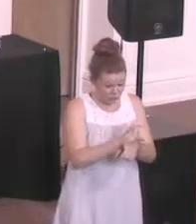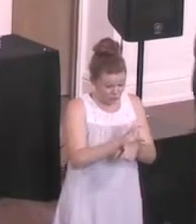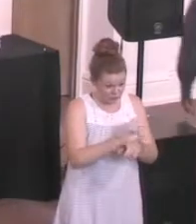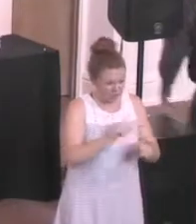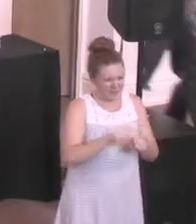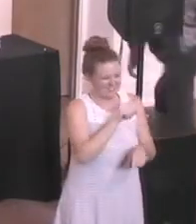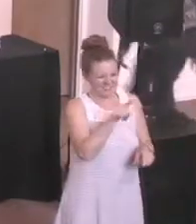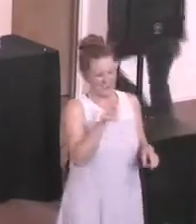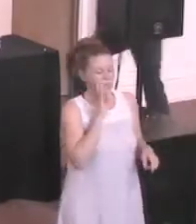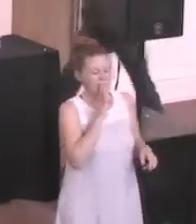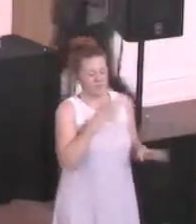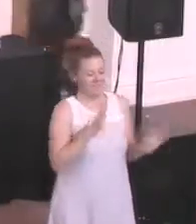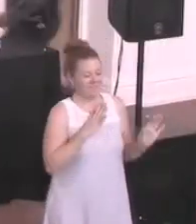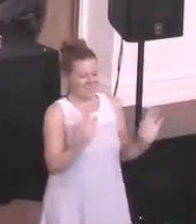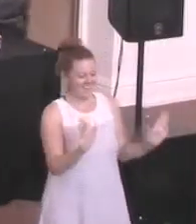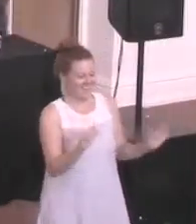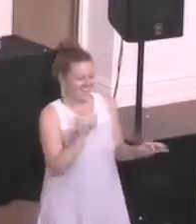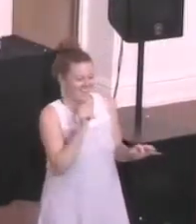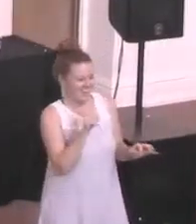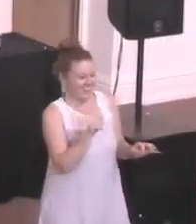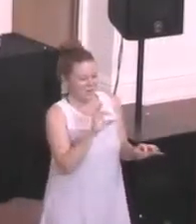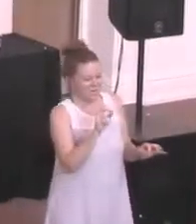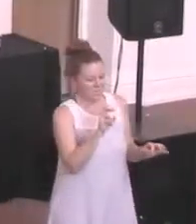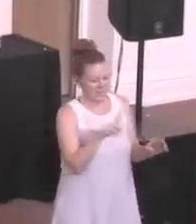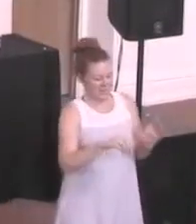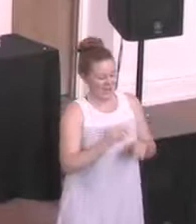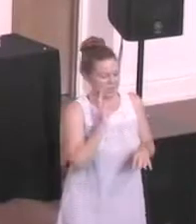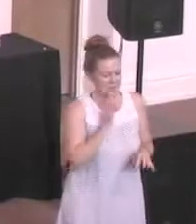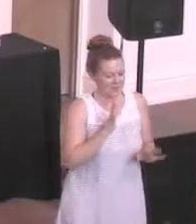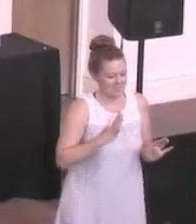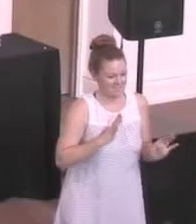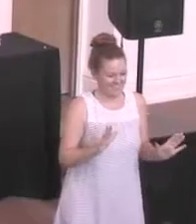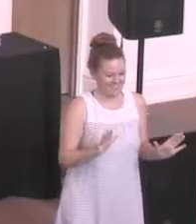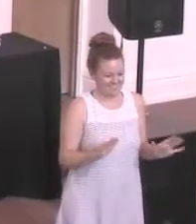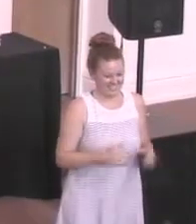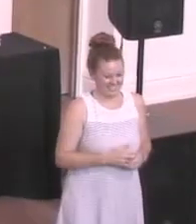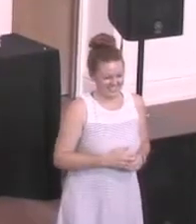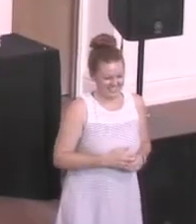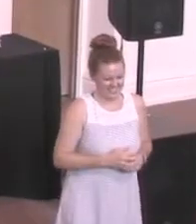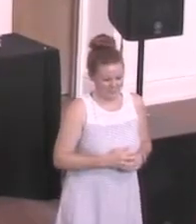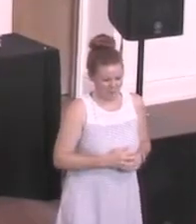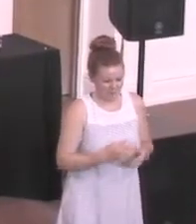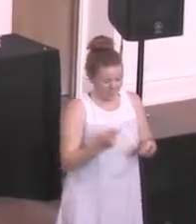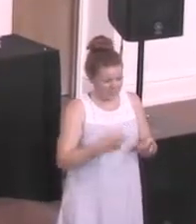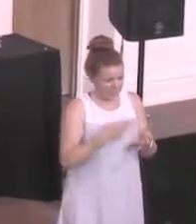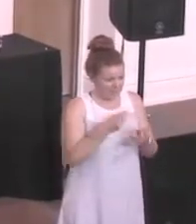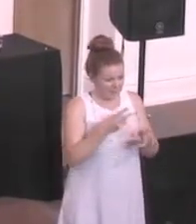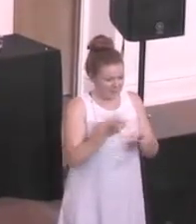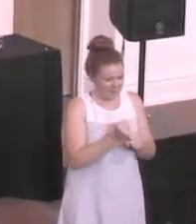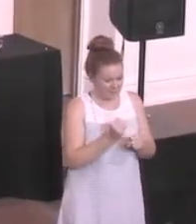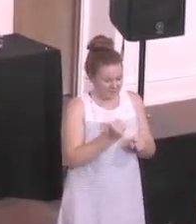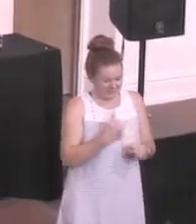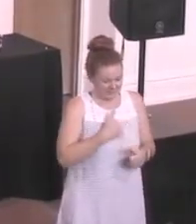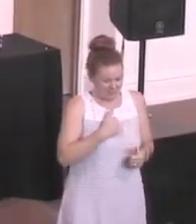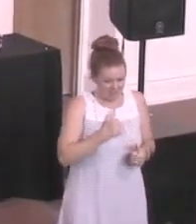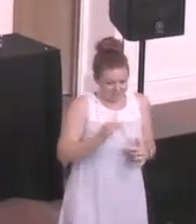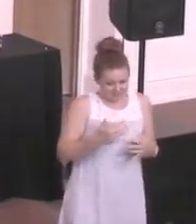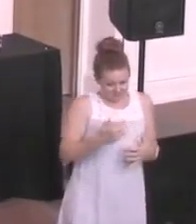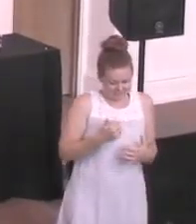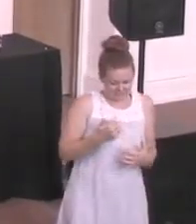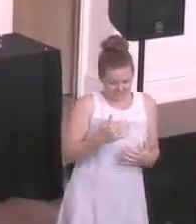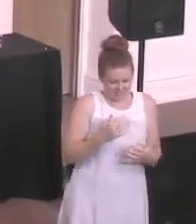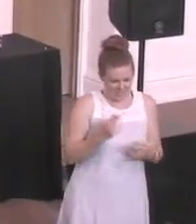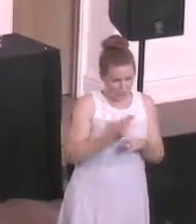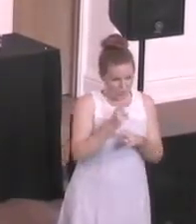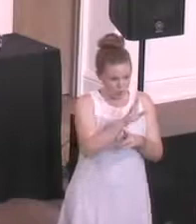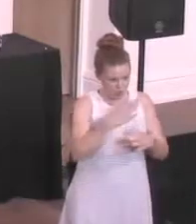awesome. I love you guys already. This is great. But some people get a little bit self-conscious about using